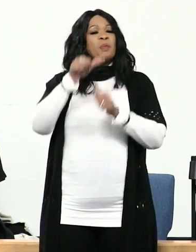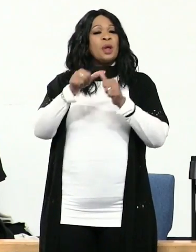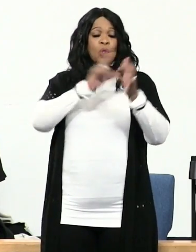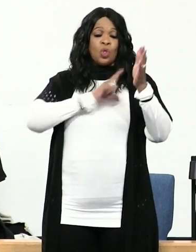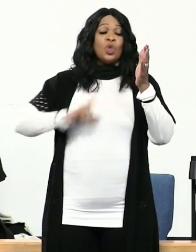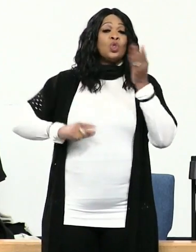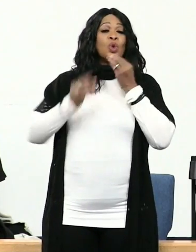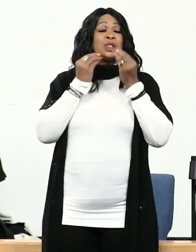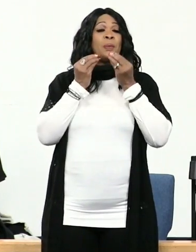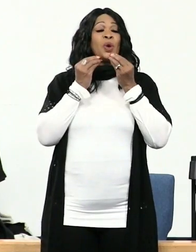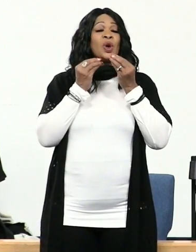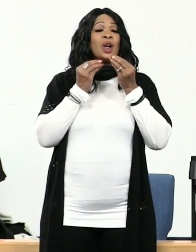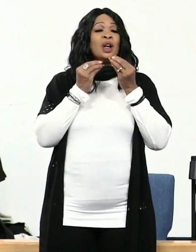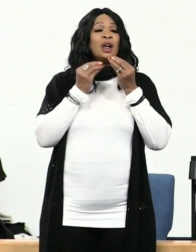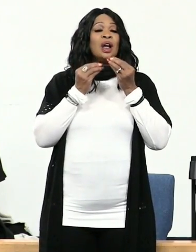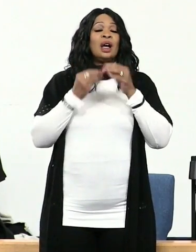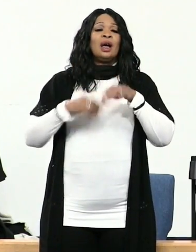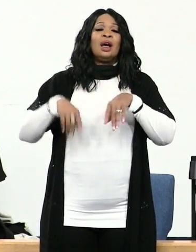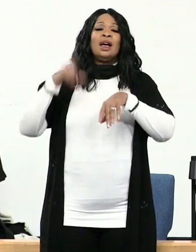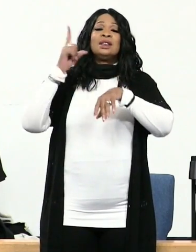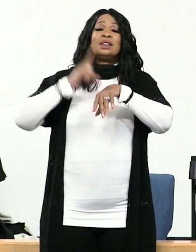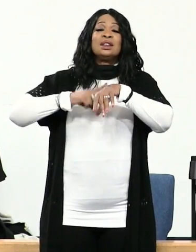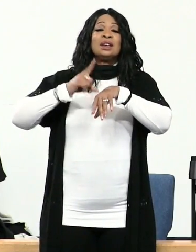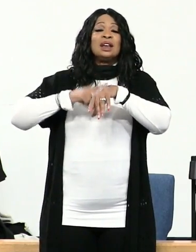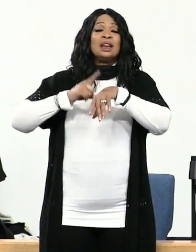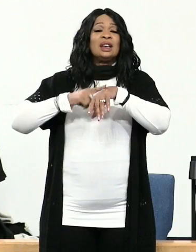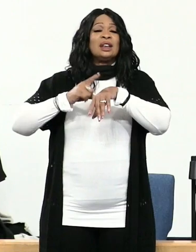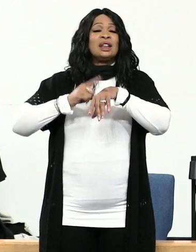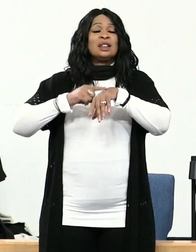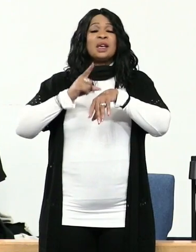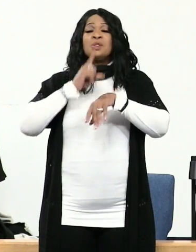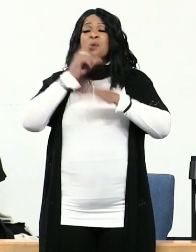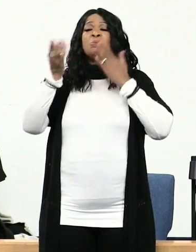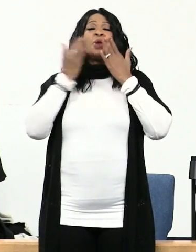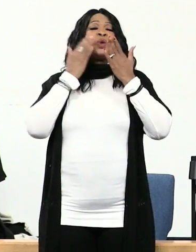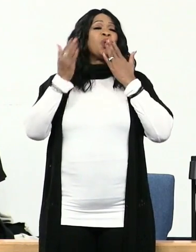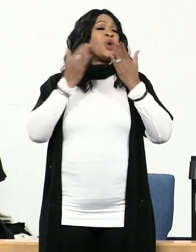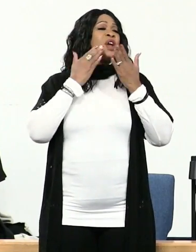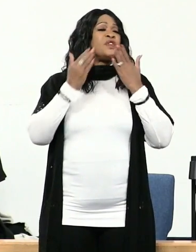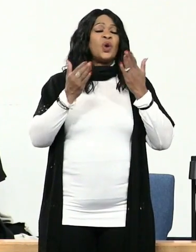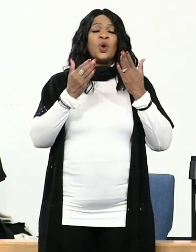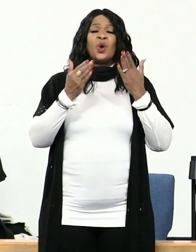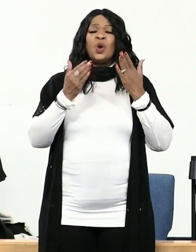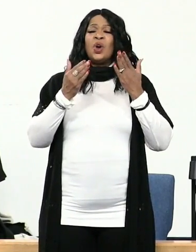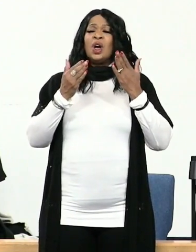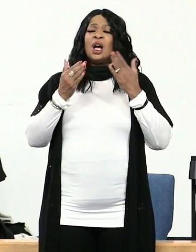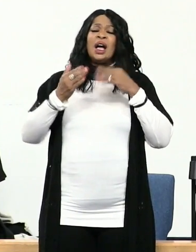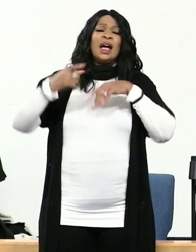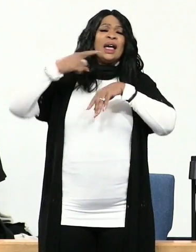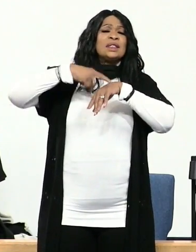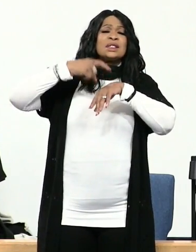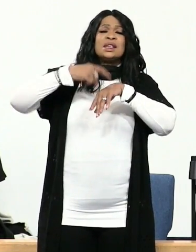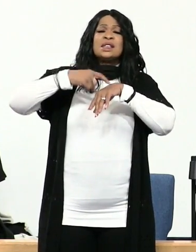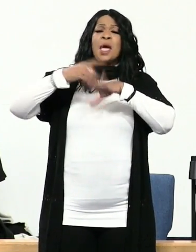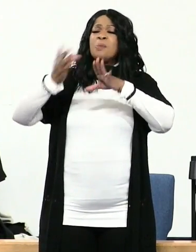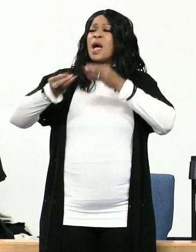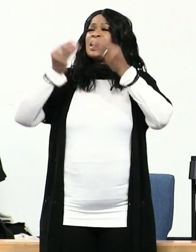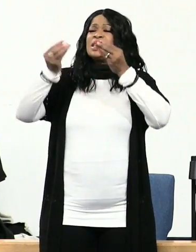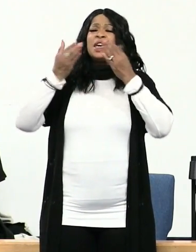Supper is a time to be grateful. It's a time to give thanks,